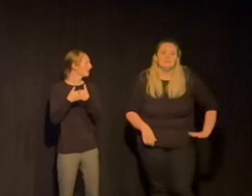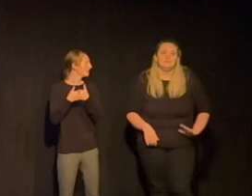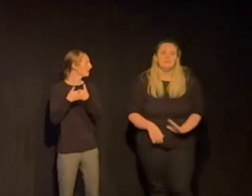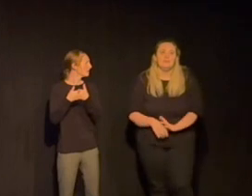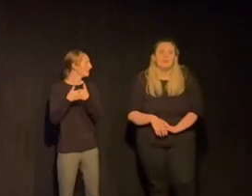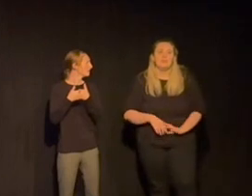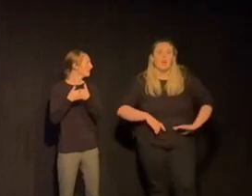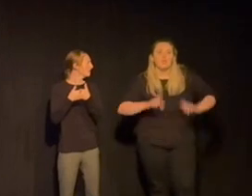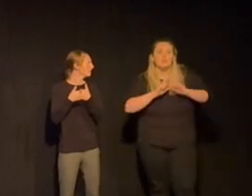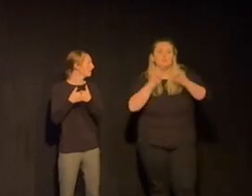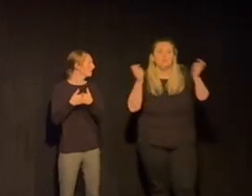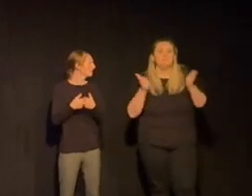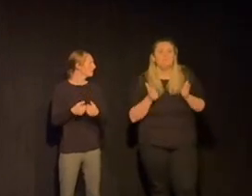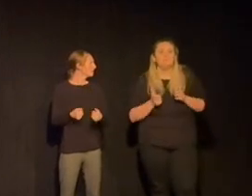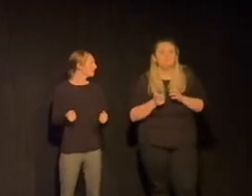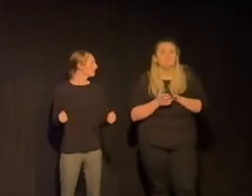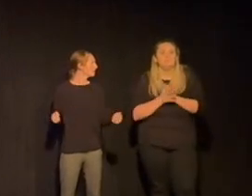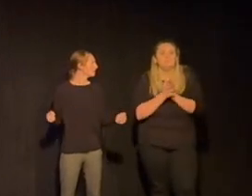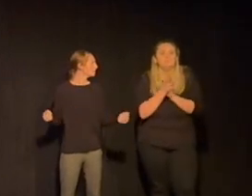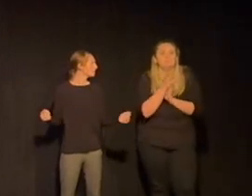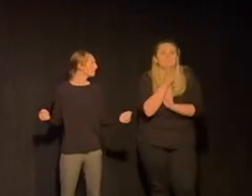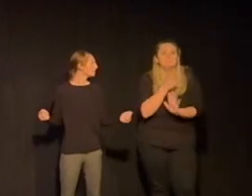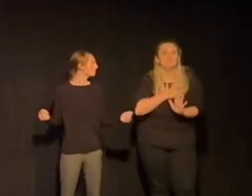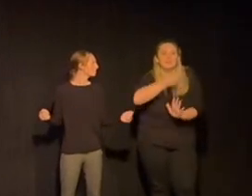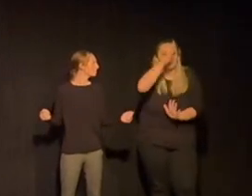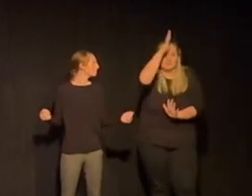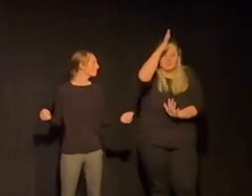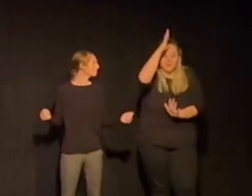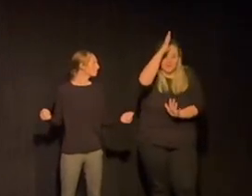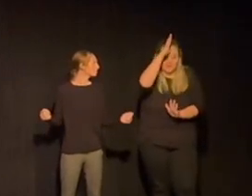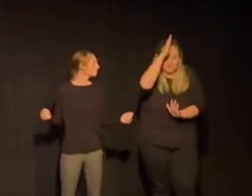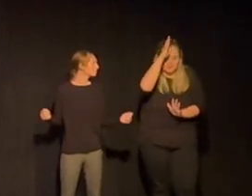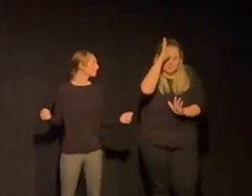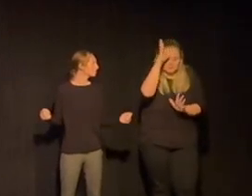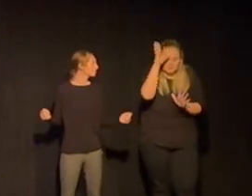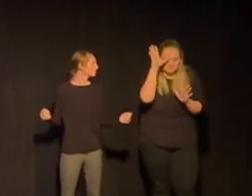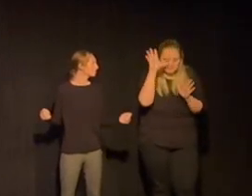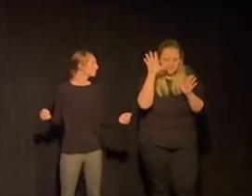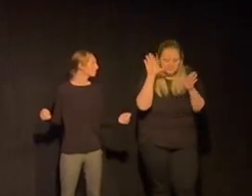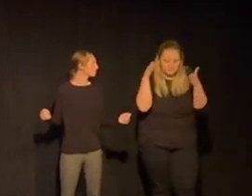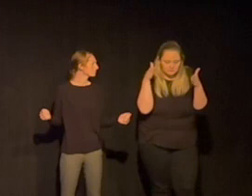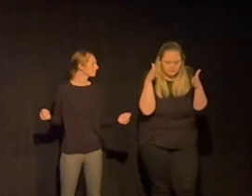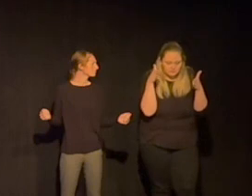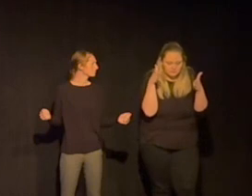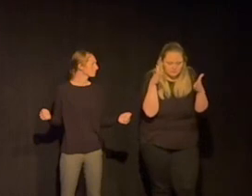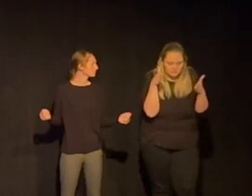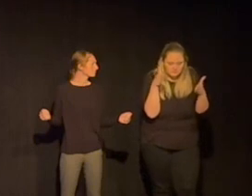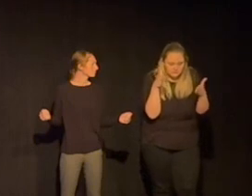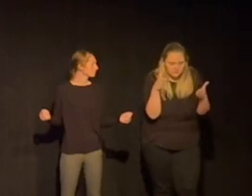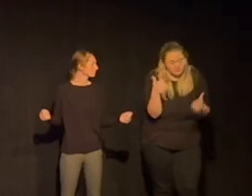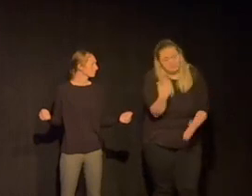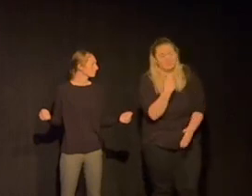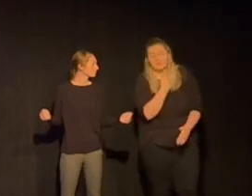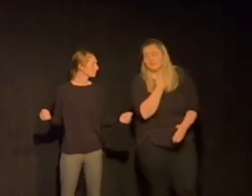Too much. More than he loved his own daughter.